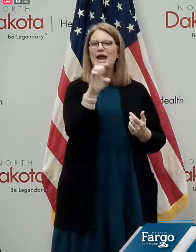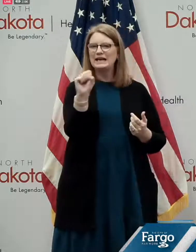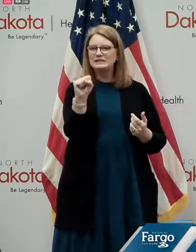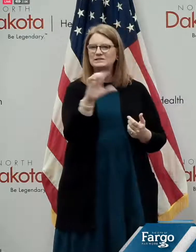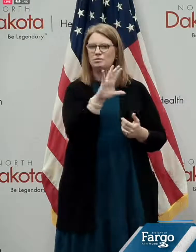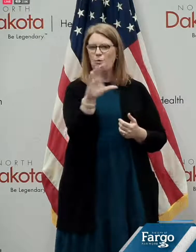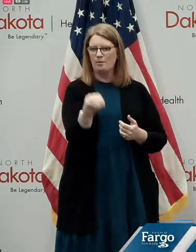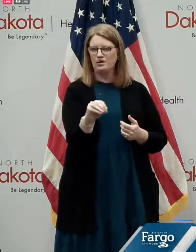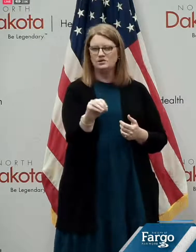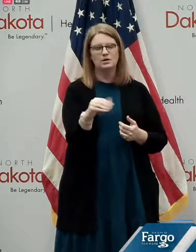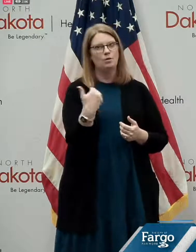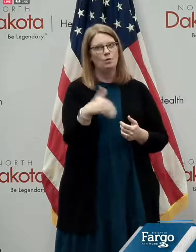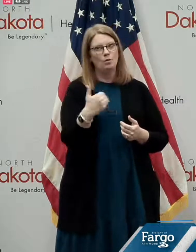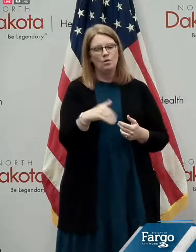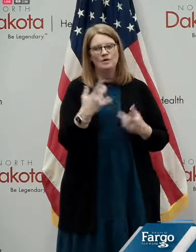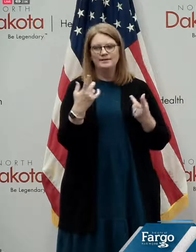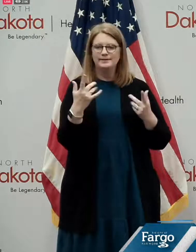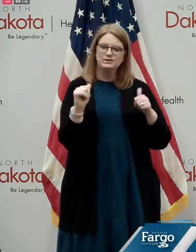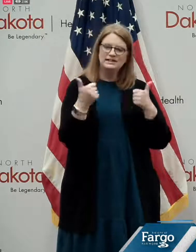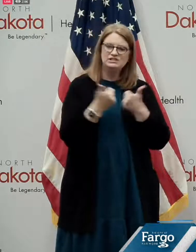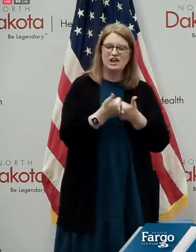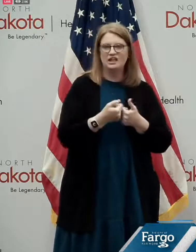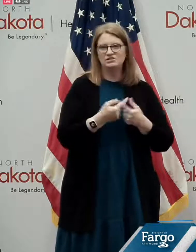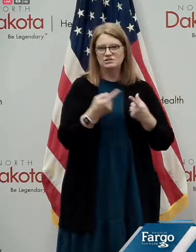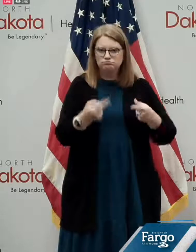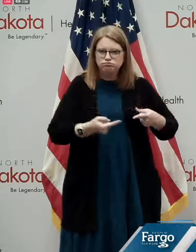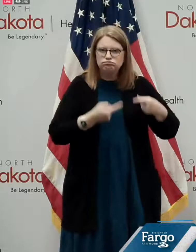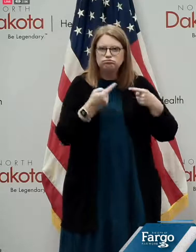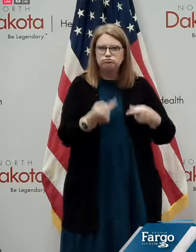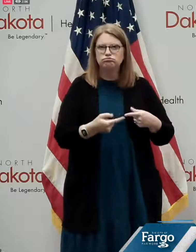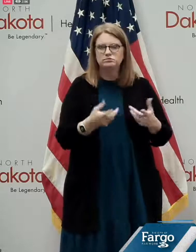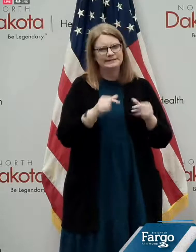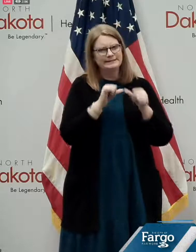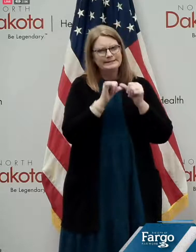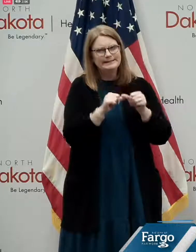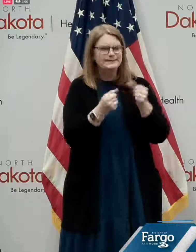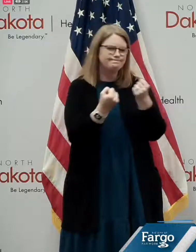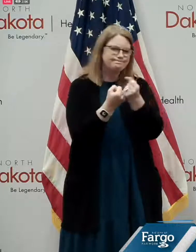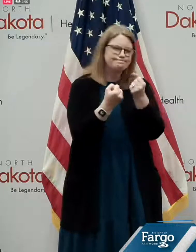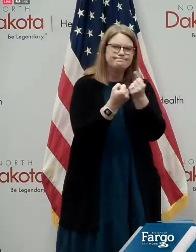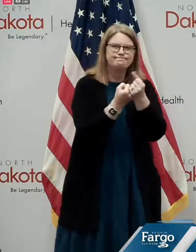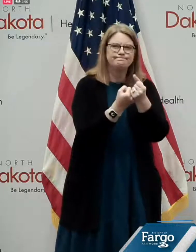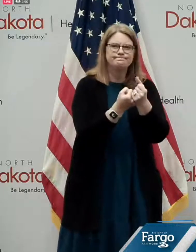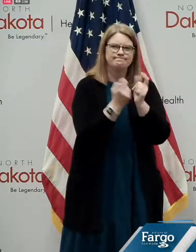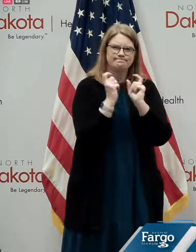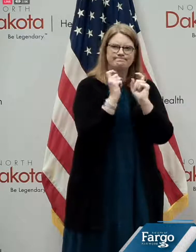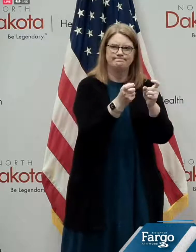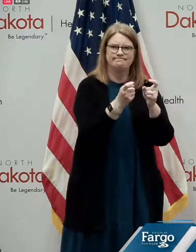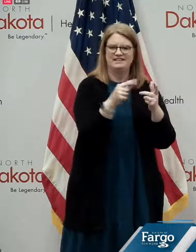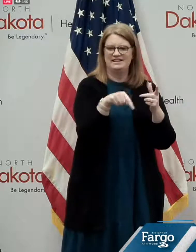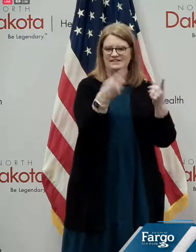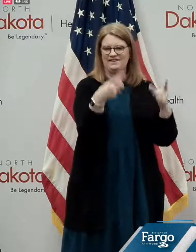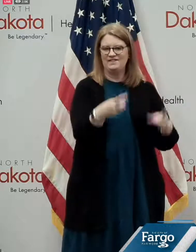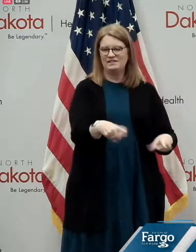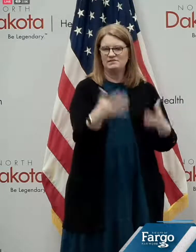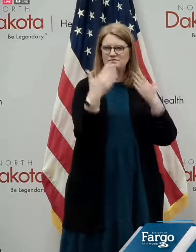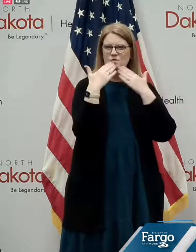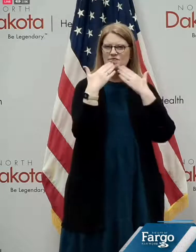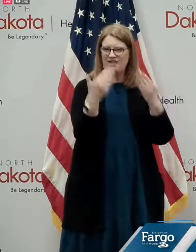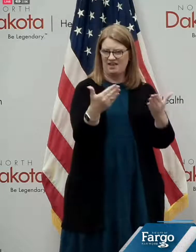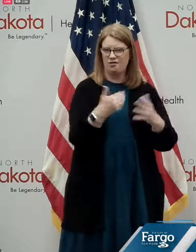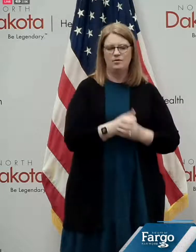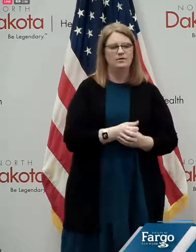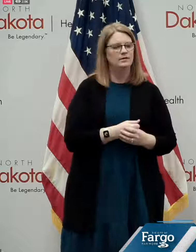who even with the challenges in the energy industry remains one of the lead contributors to this event. So thank you for